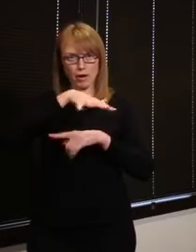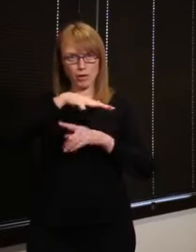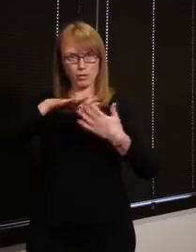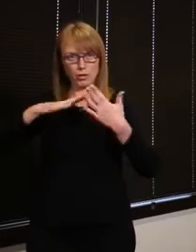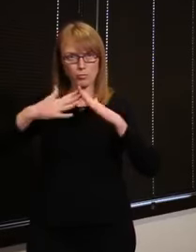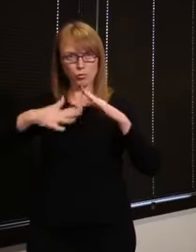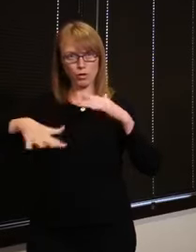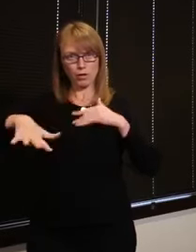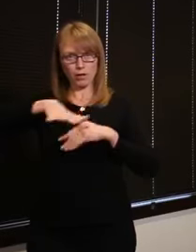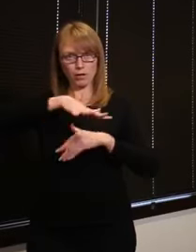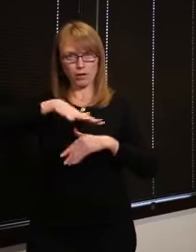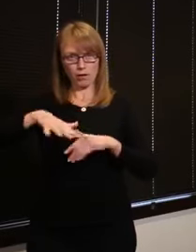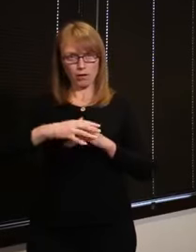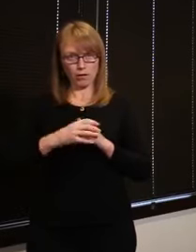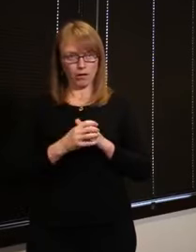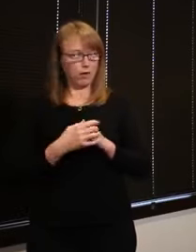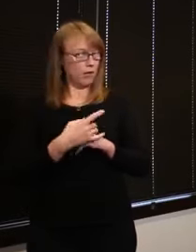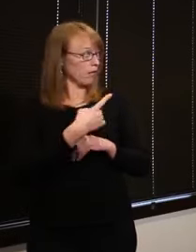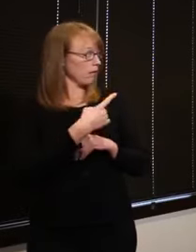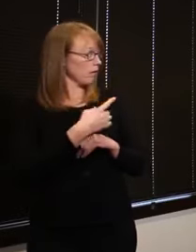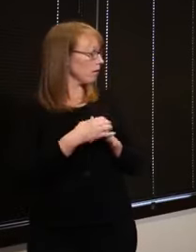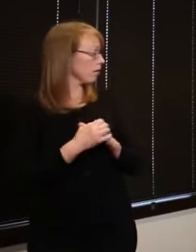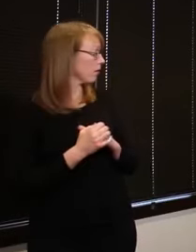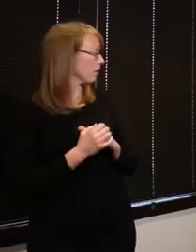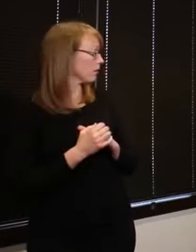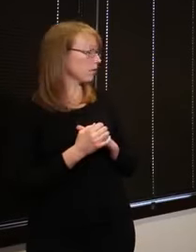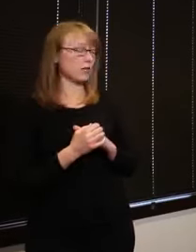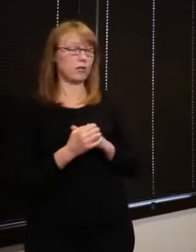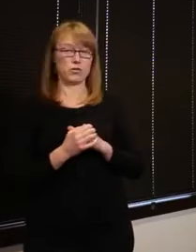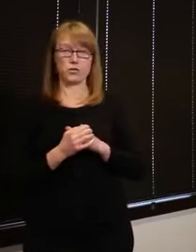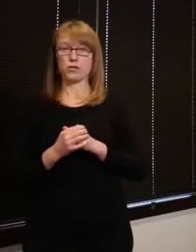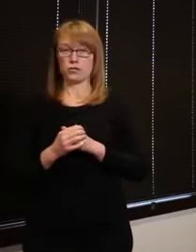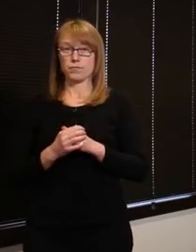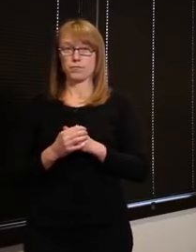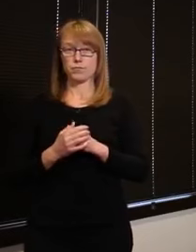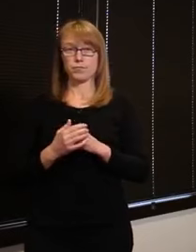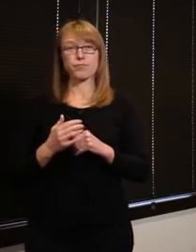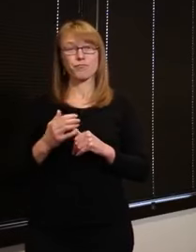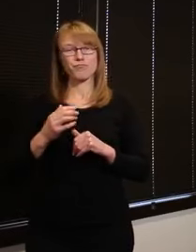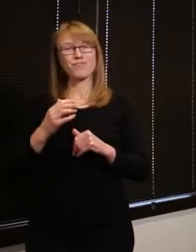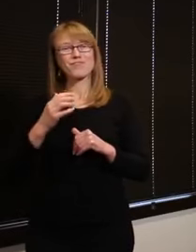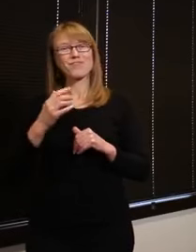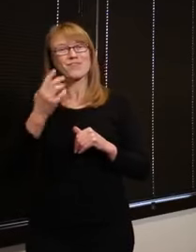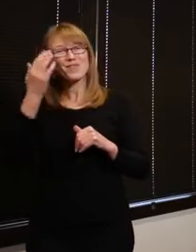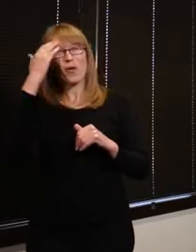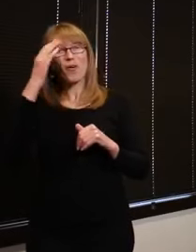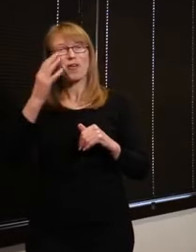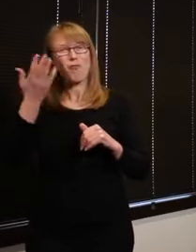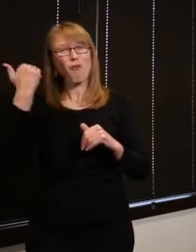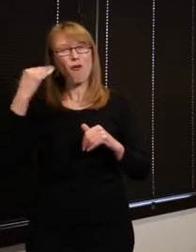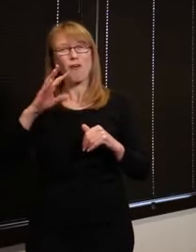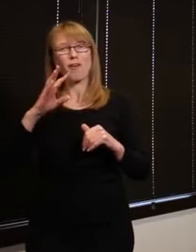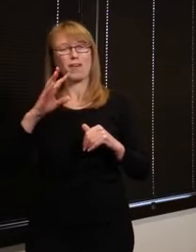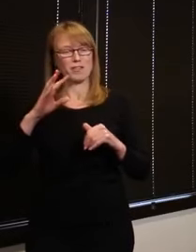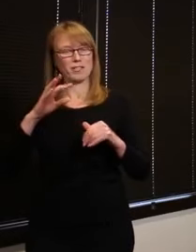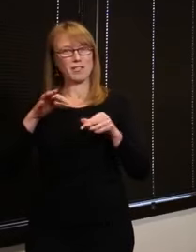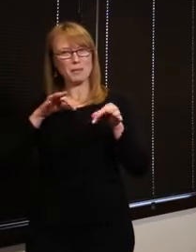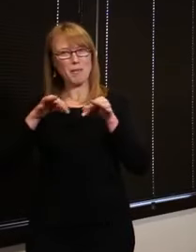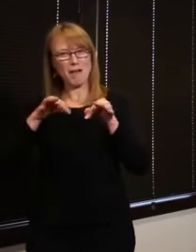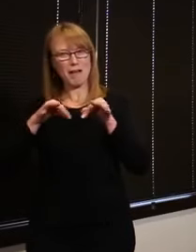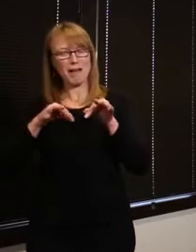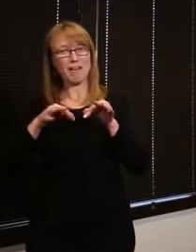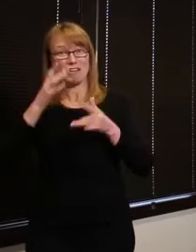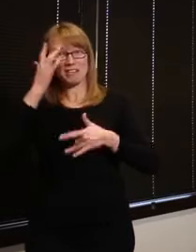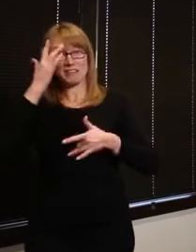more clear when I'm talking about that steep part of the curve. When I first reported our census numbers back what seems like